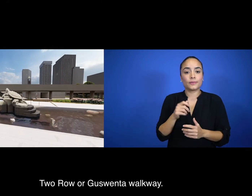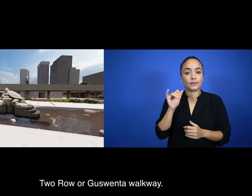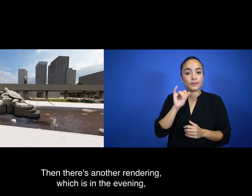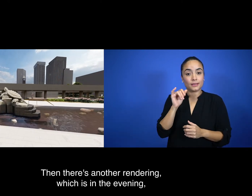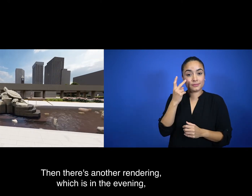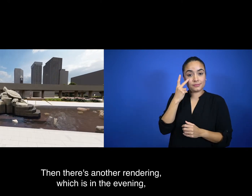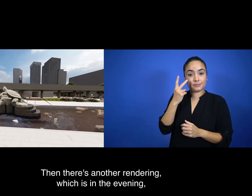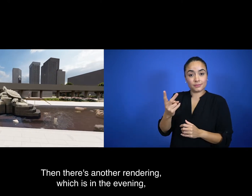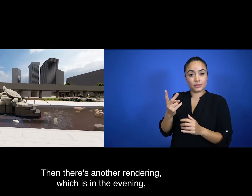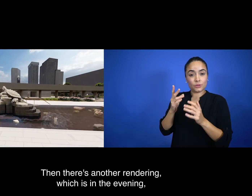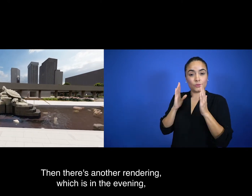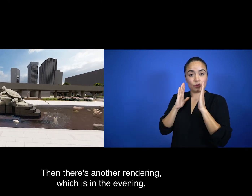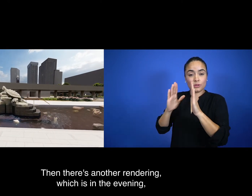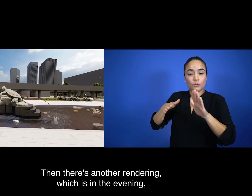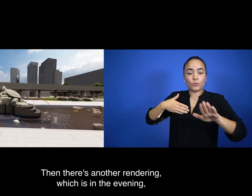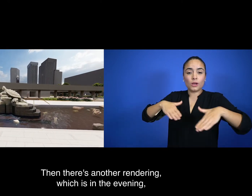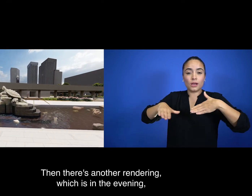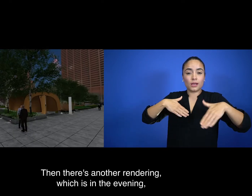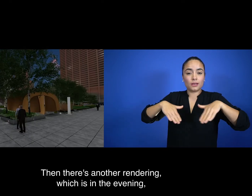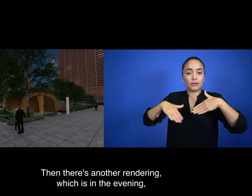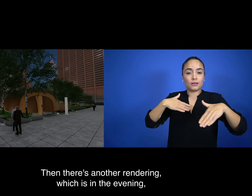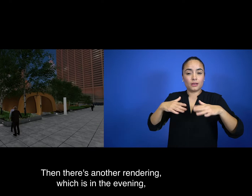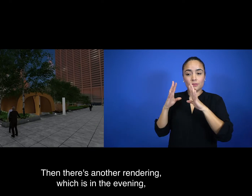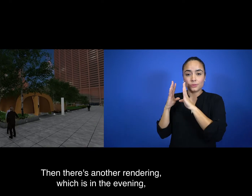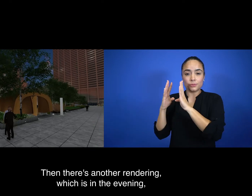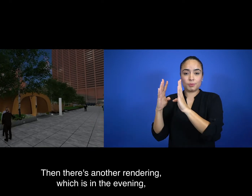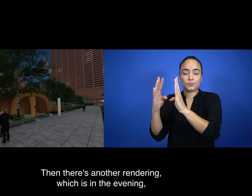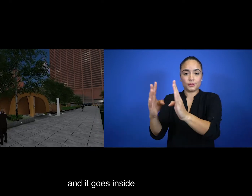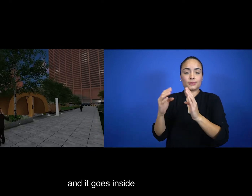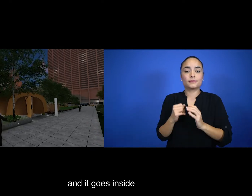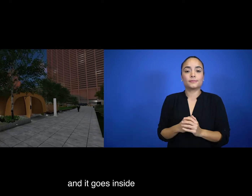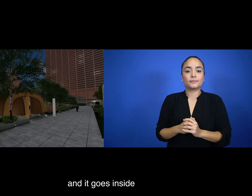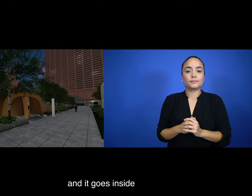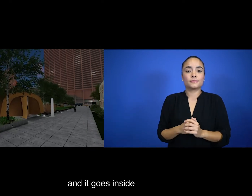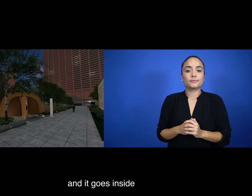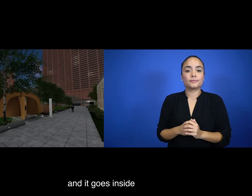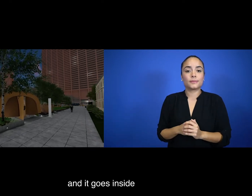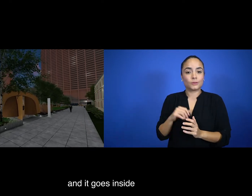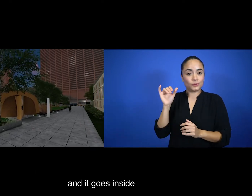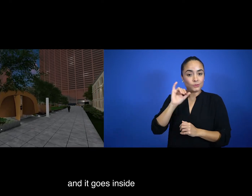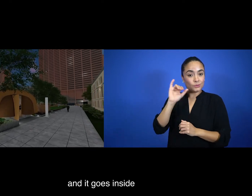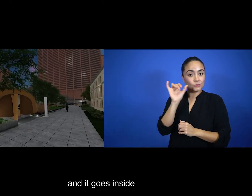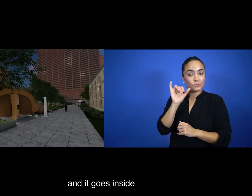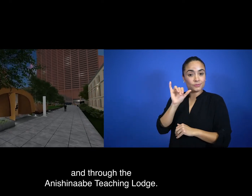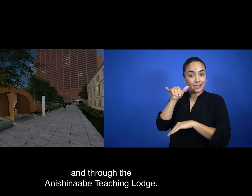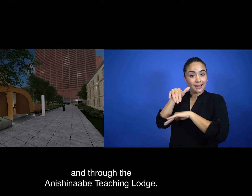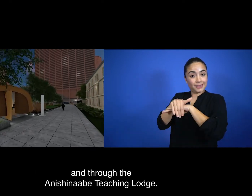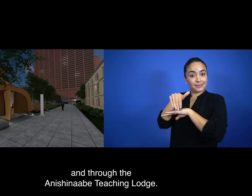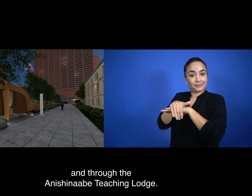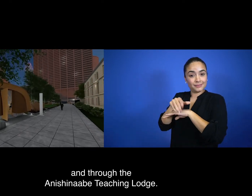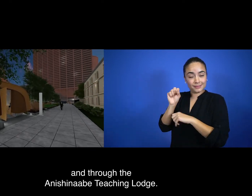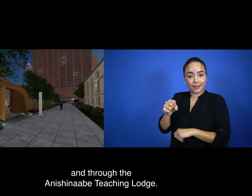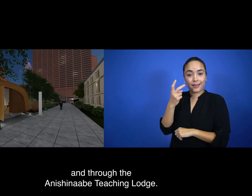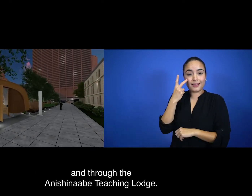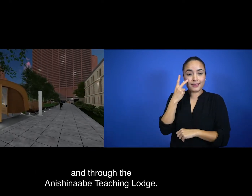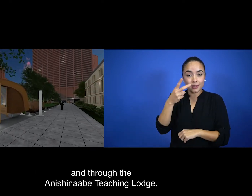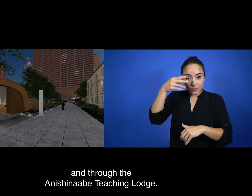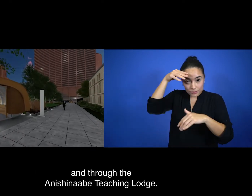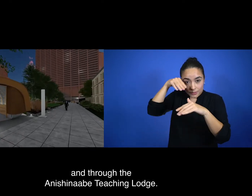Then there's another rendering which is in the evening, and it goes inside and through the Anishinaabe